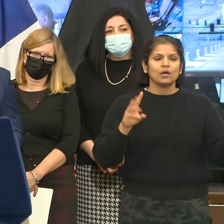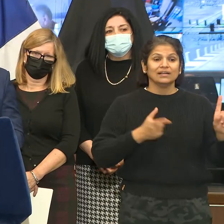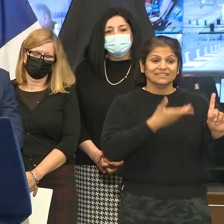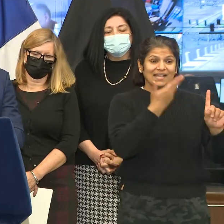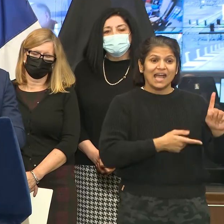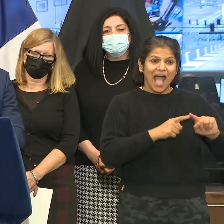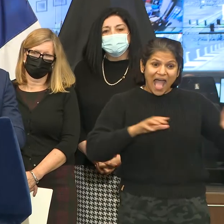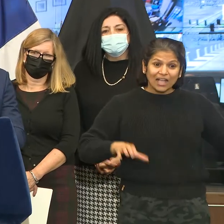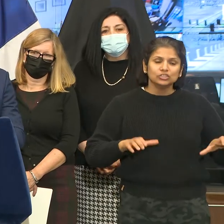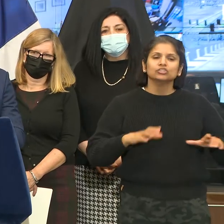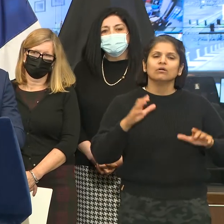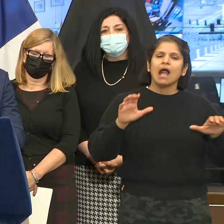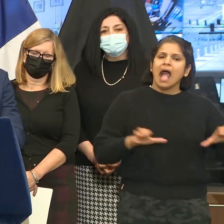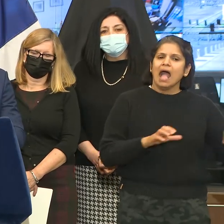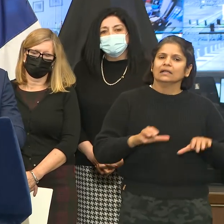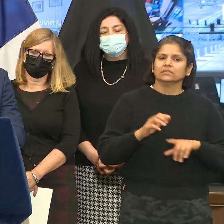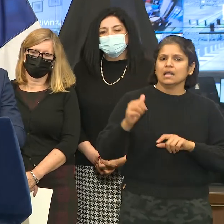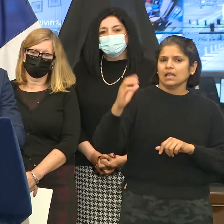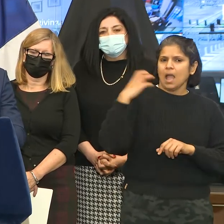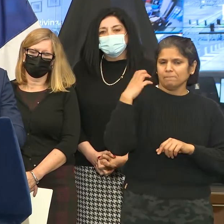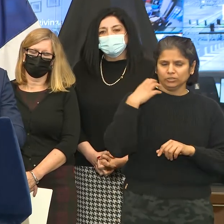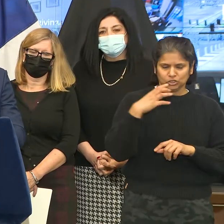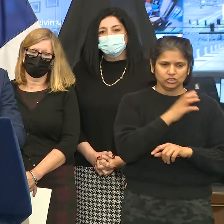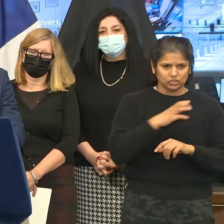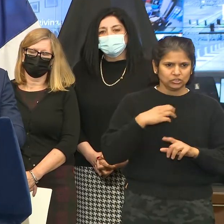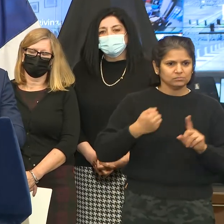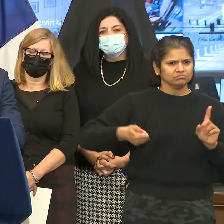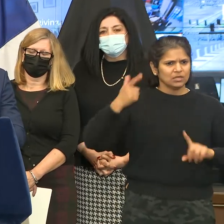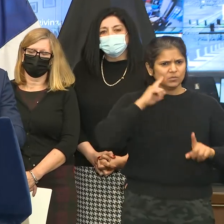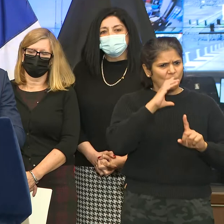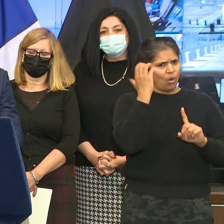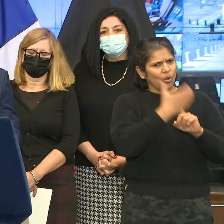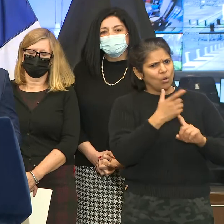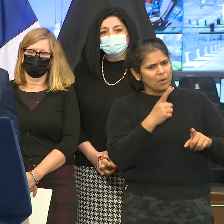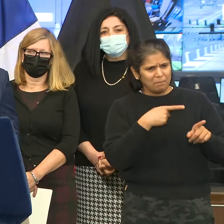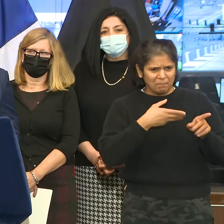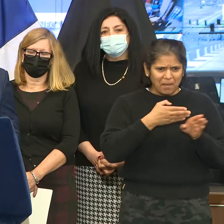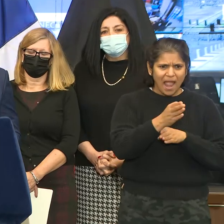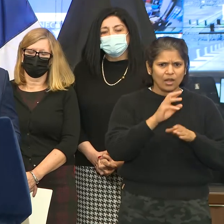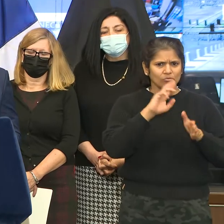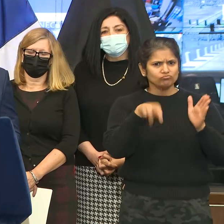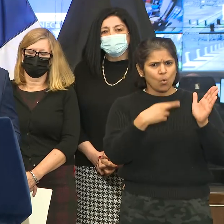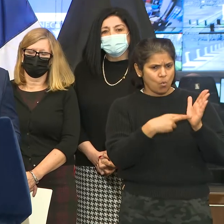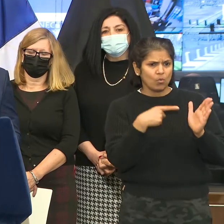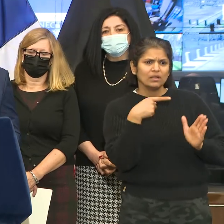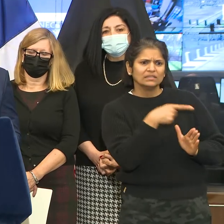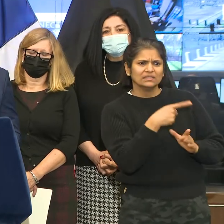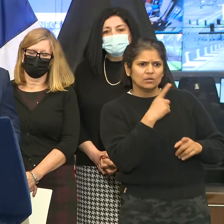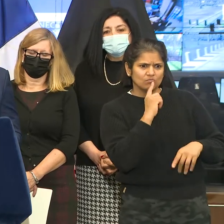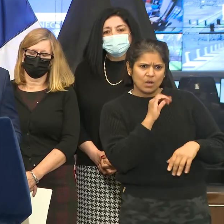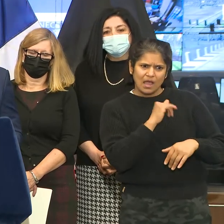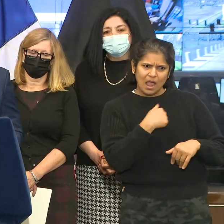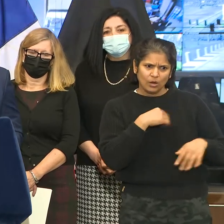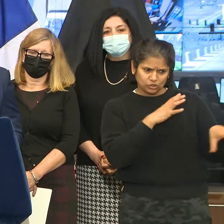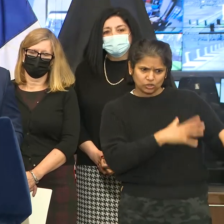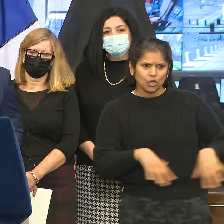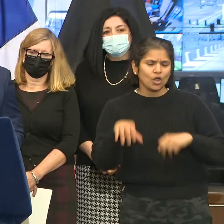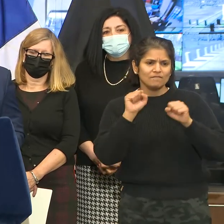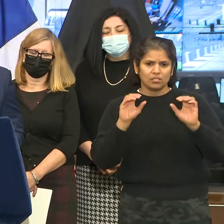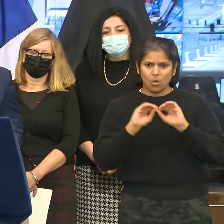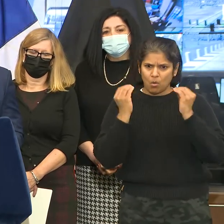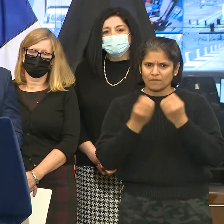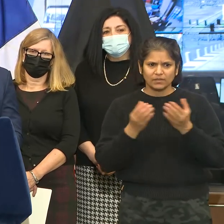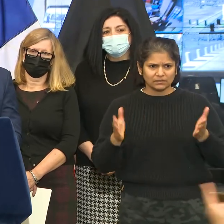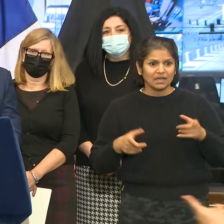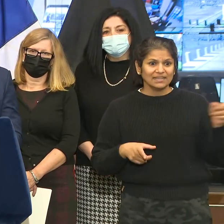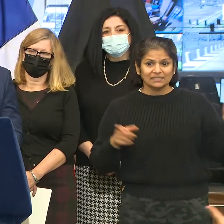role in these last few days as I took office to lead this city. So having them both sends the clear message